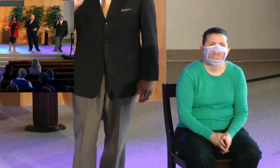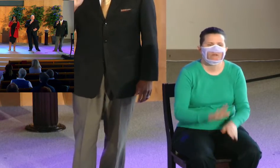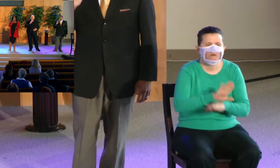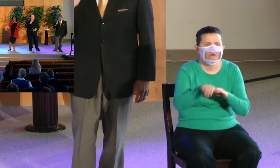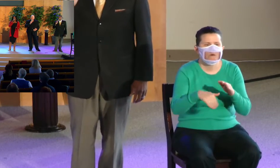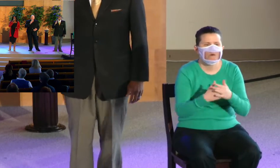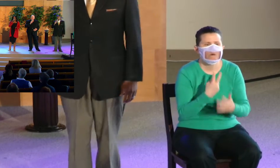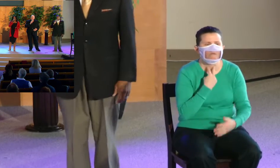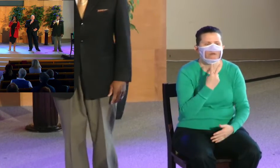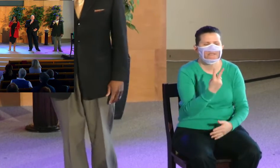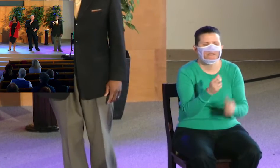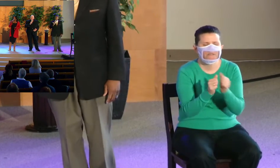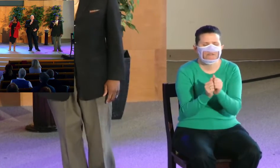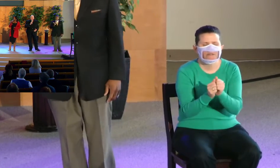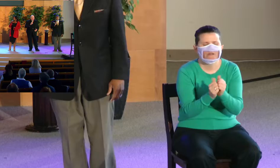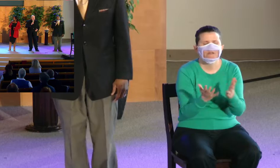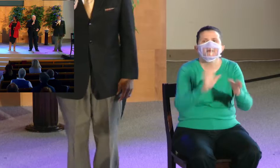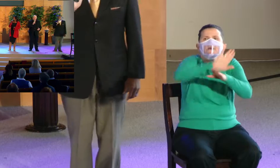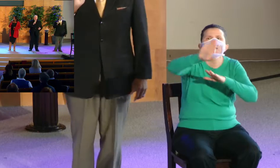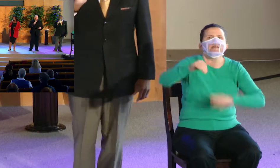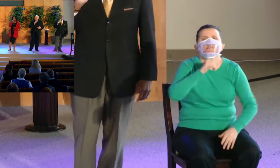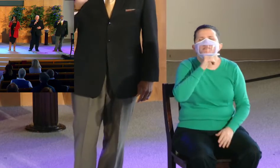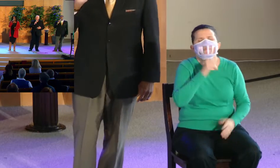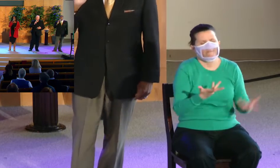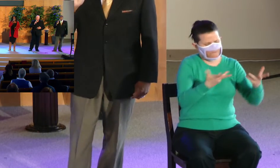It's not over.